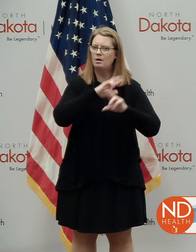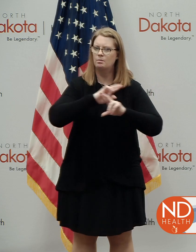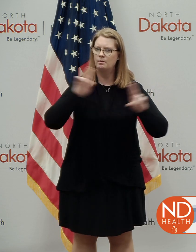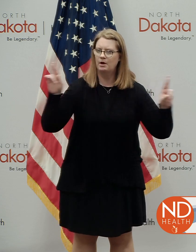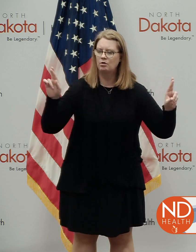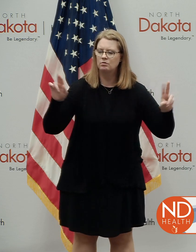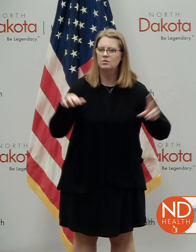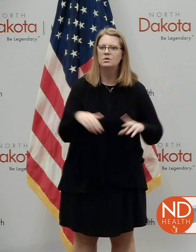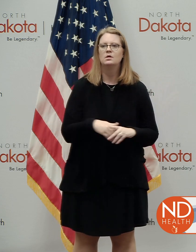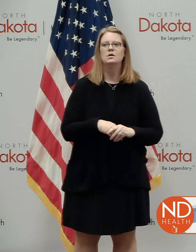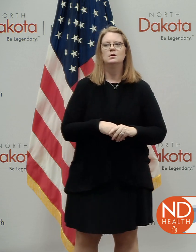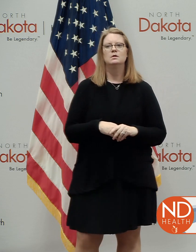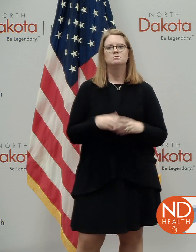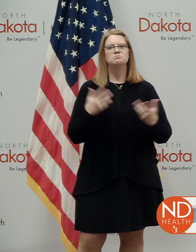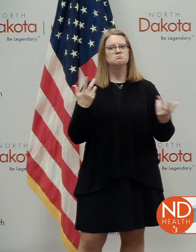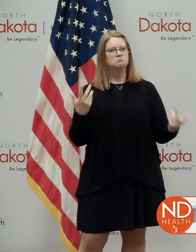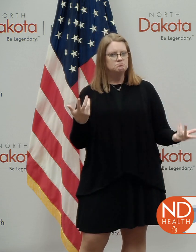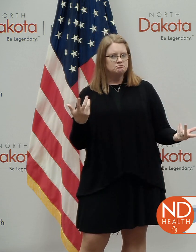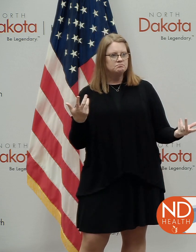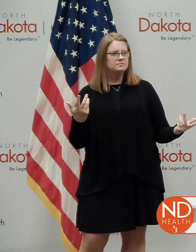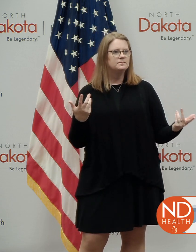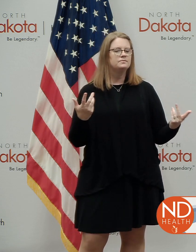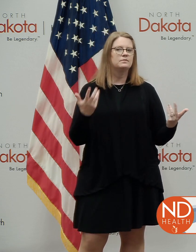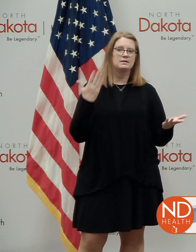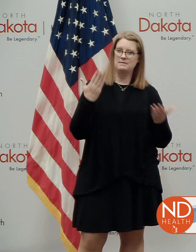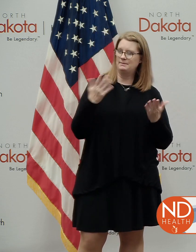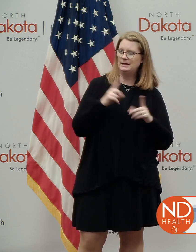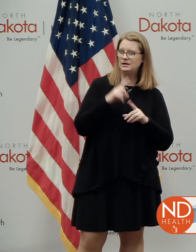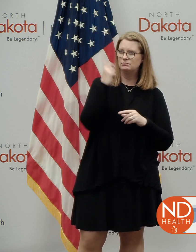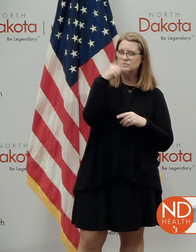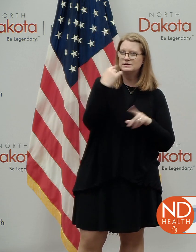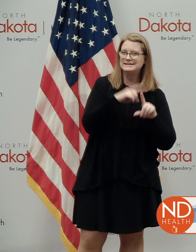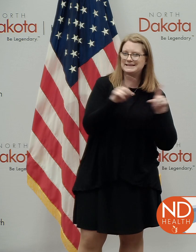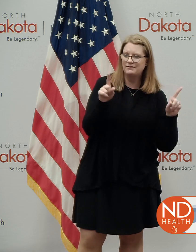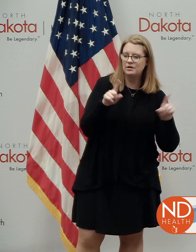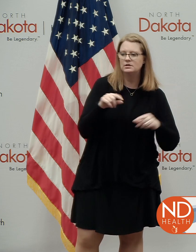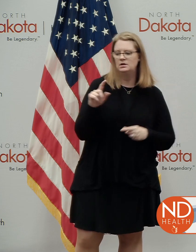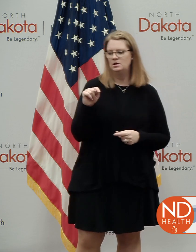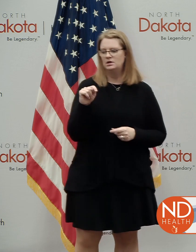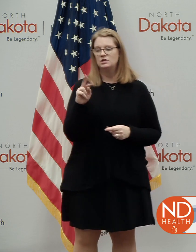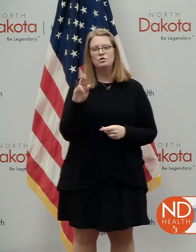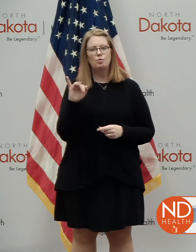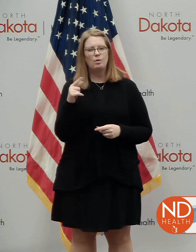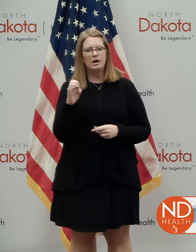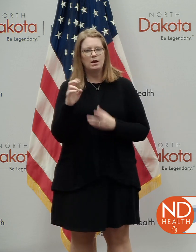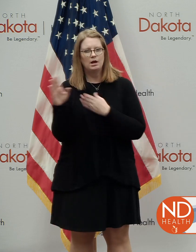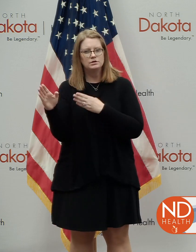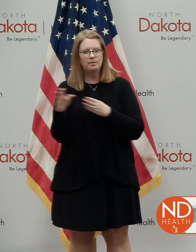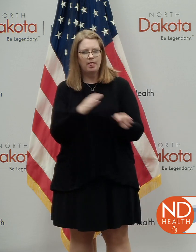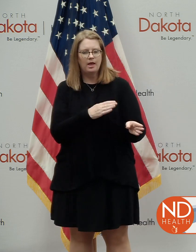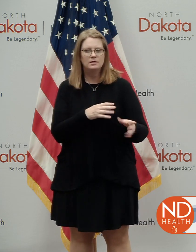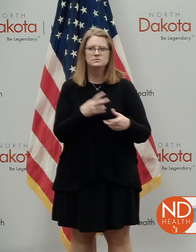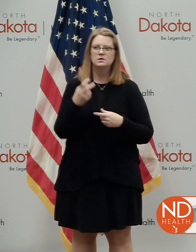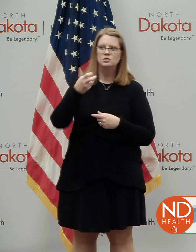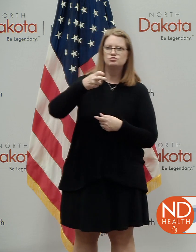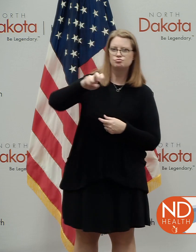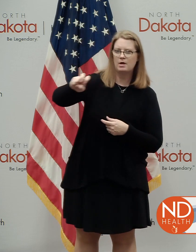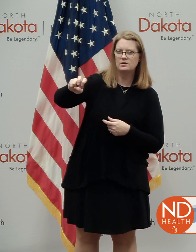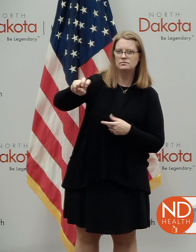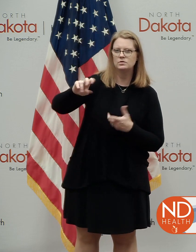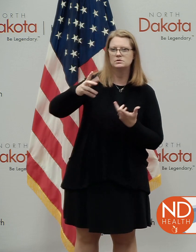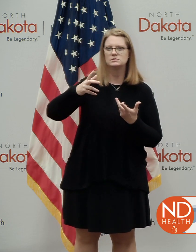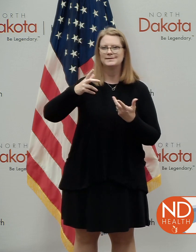Although different looking, many triage plans, some transfers, and many